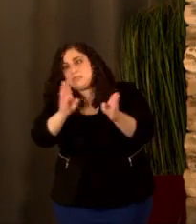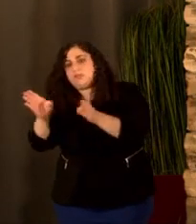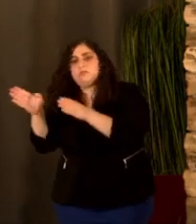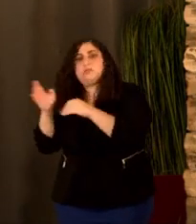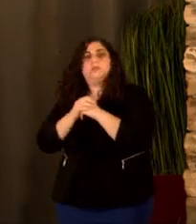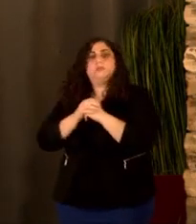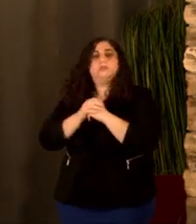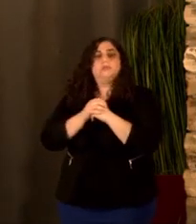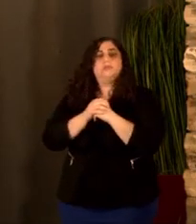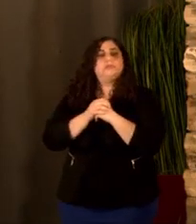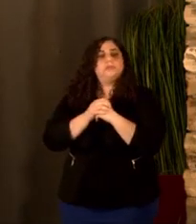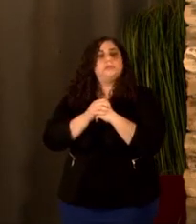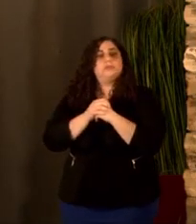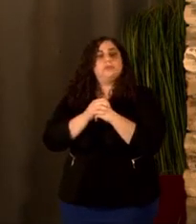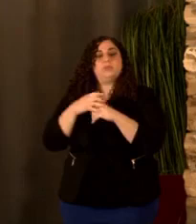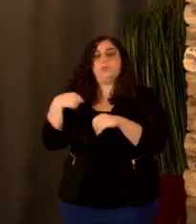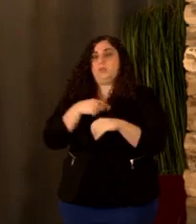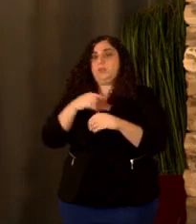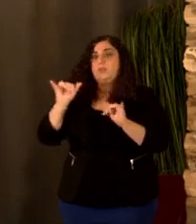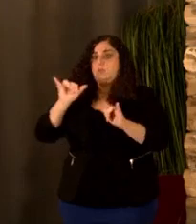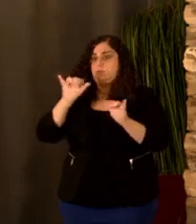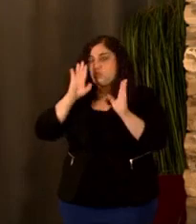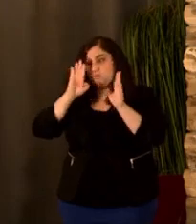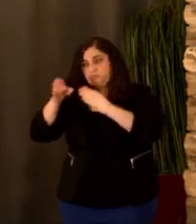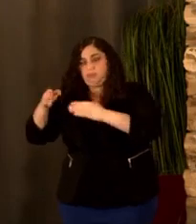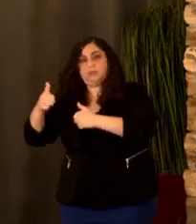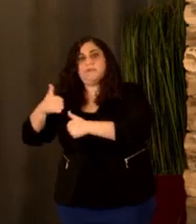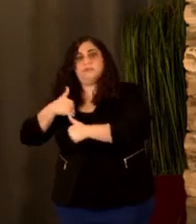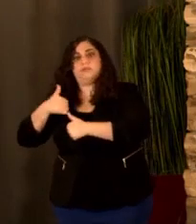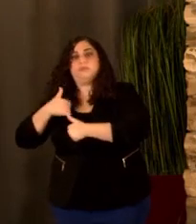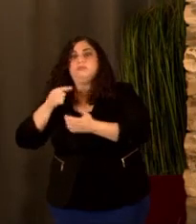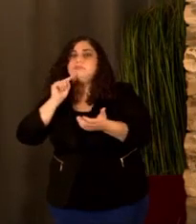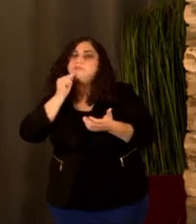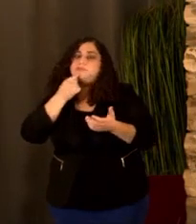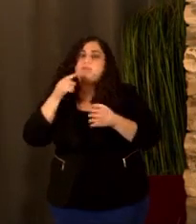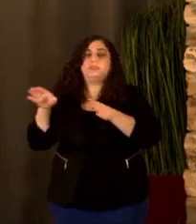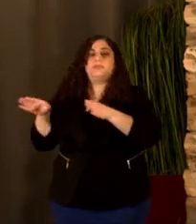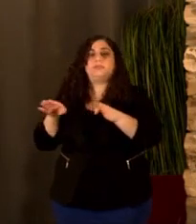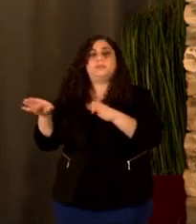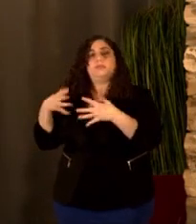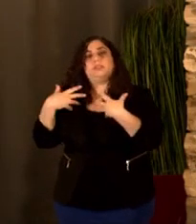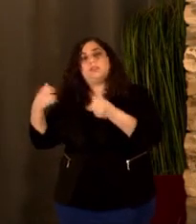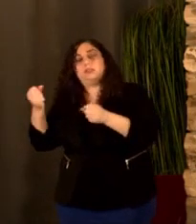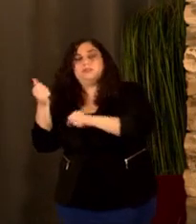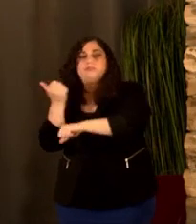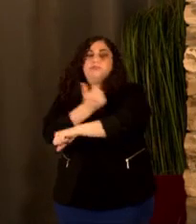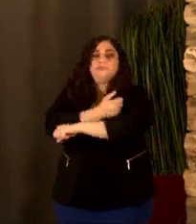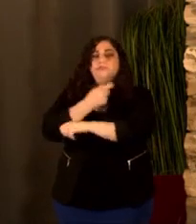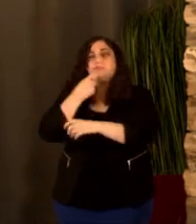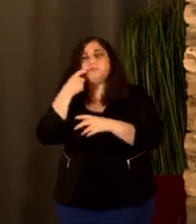encampments, veterans, those with severe behavioral health, substance abuse issues, and the like.